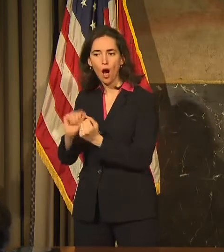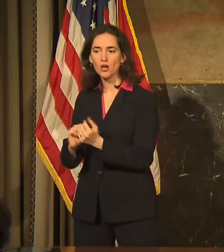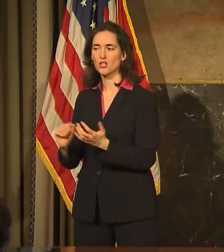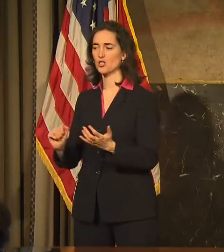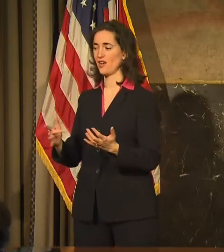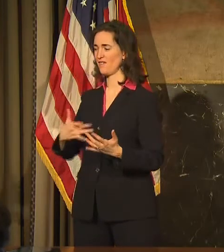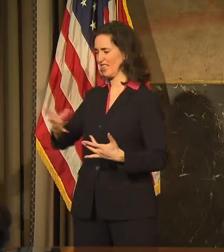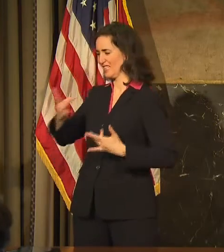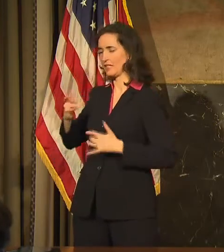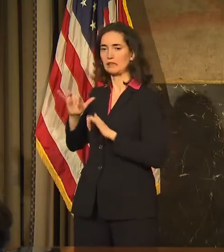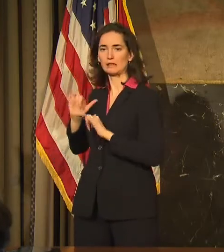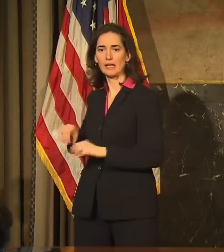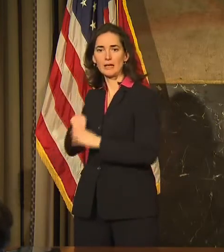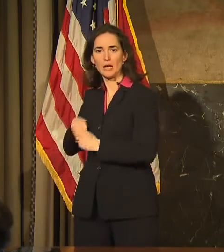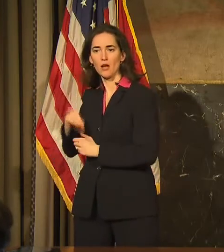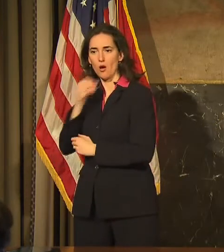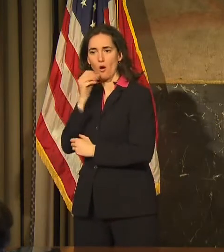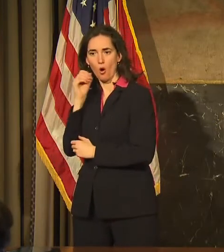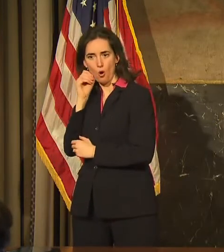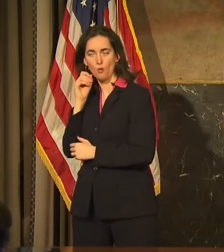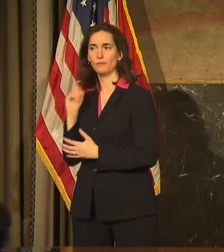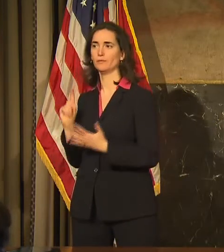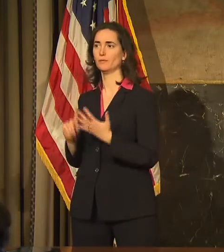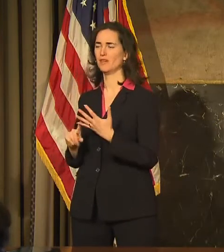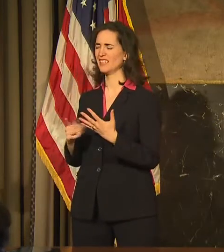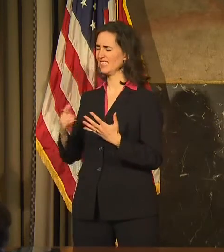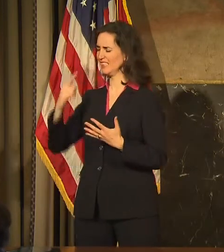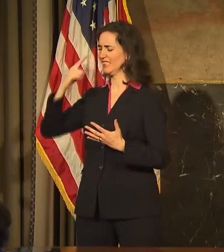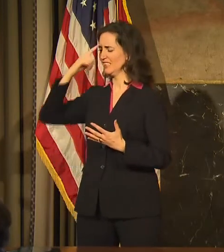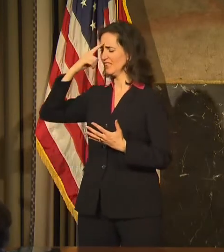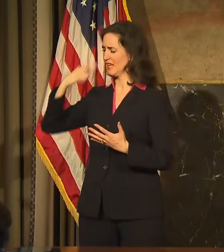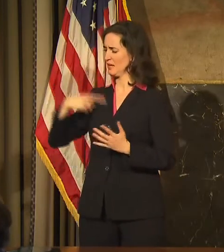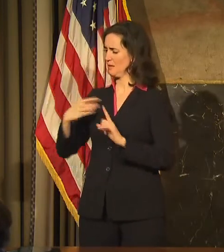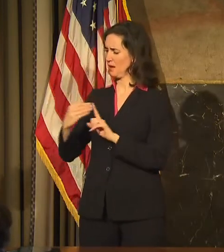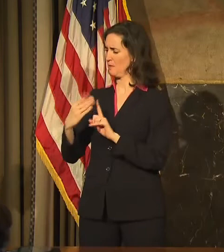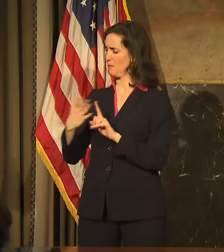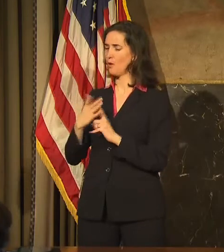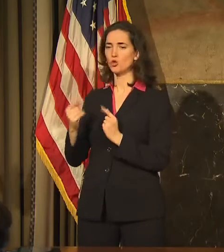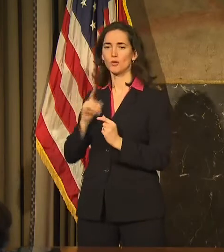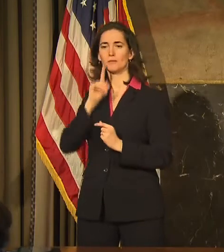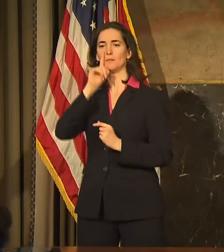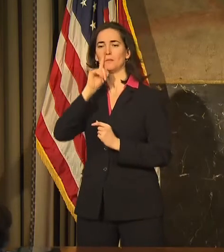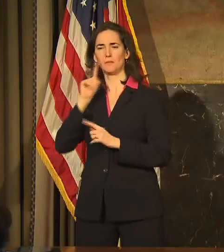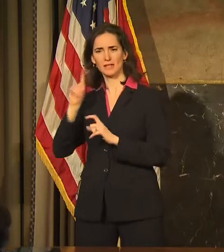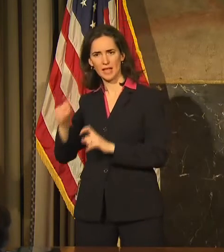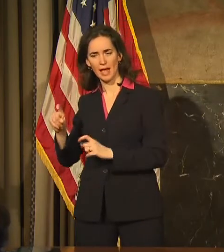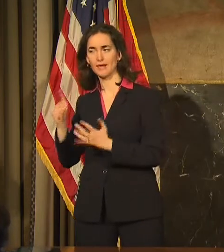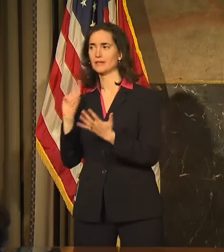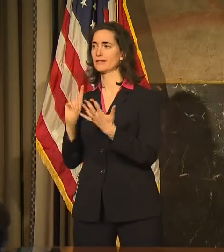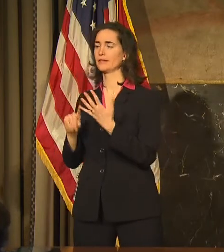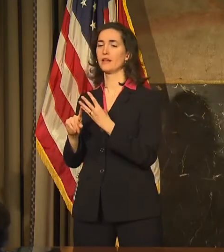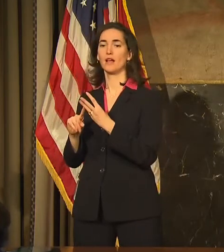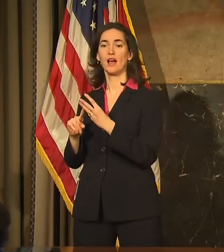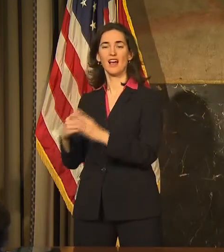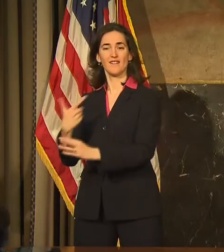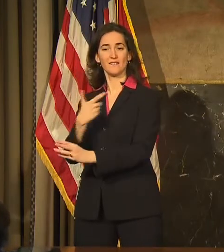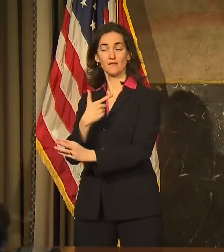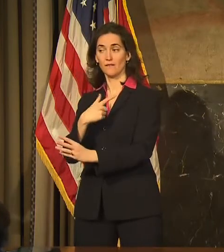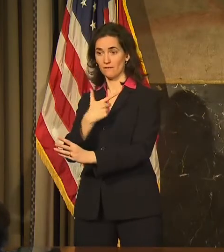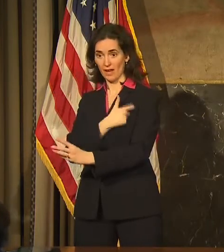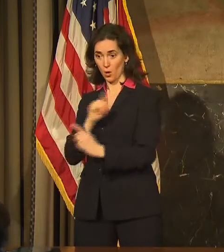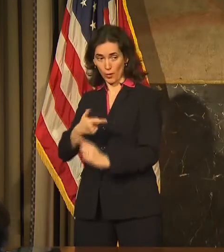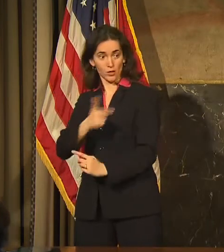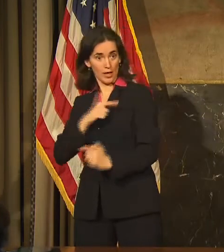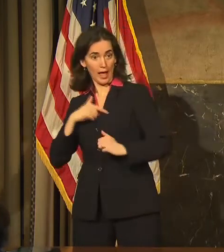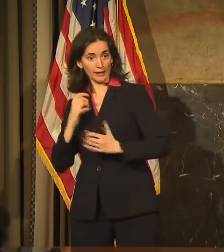sick, getting tested when you believe you've been exposed, and getting the vaccine when it is your